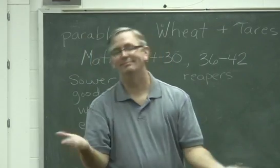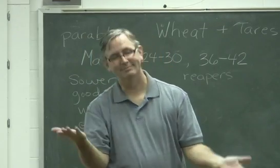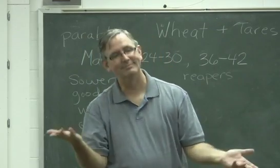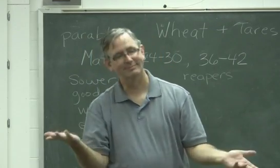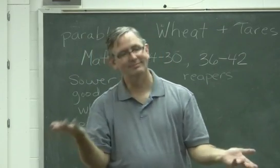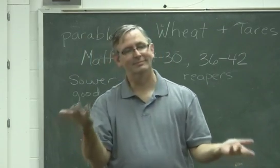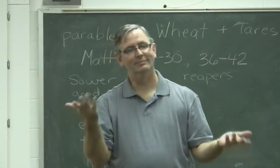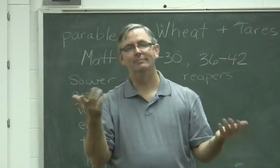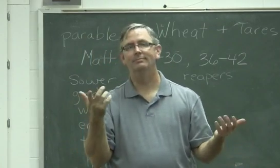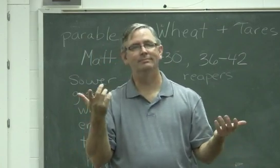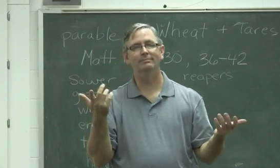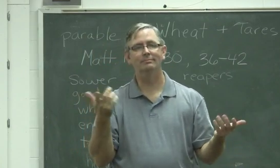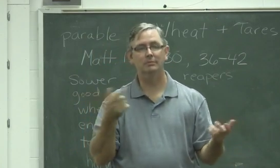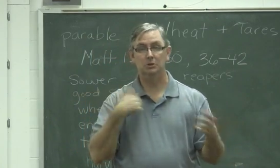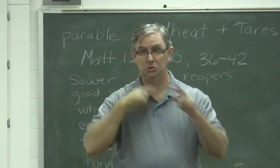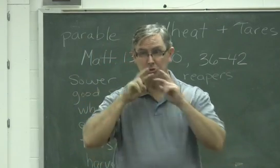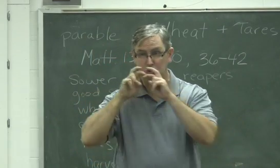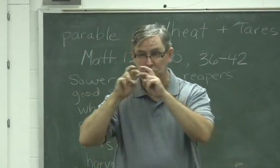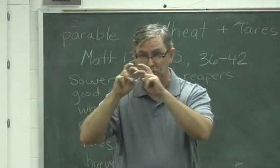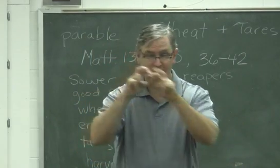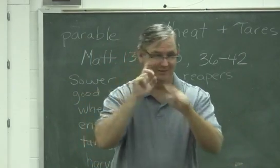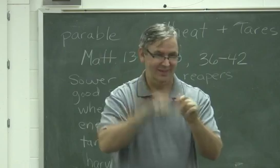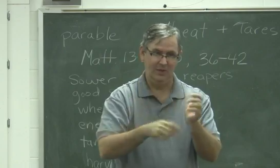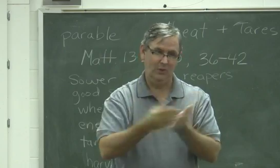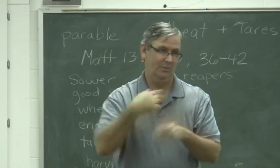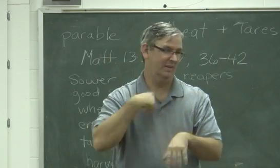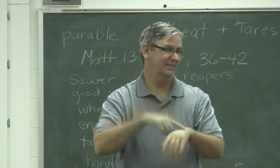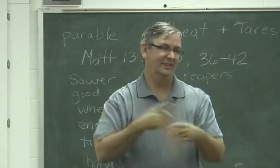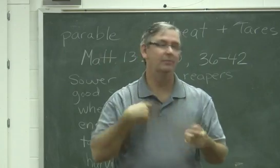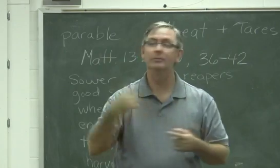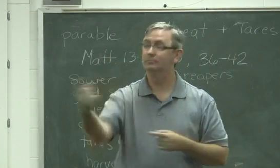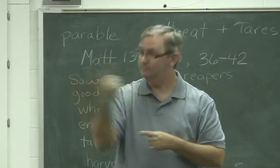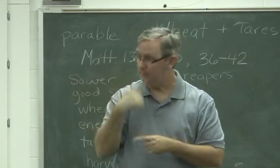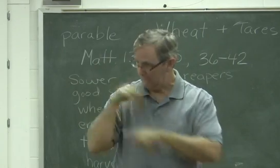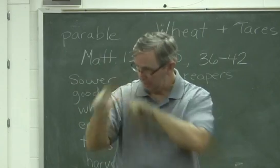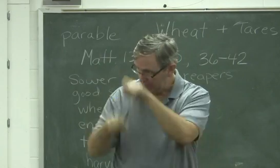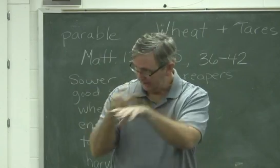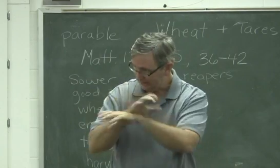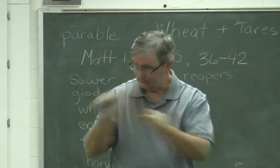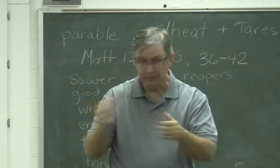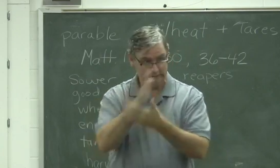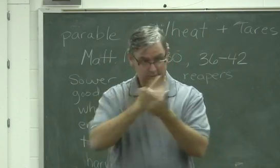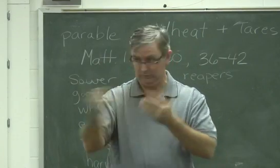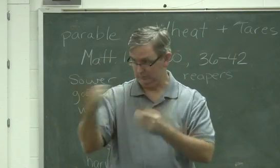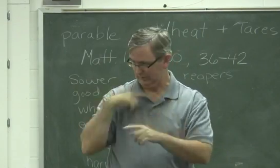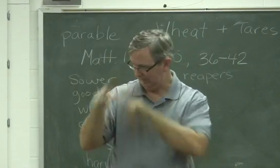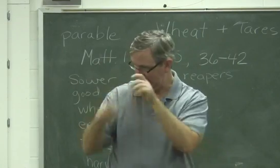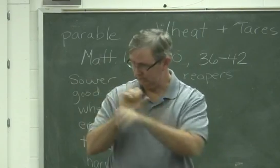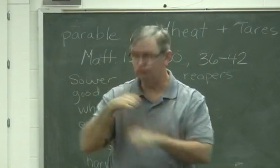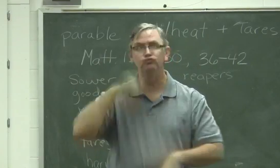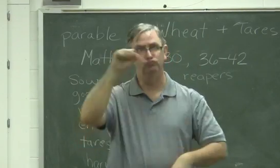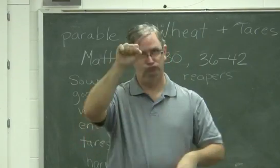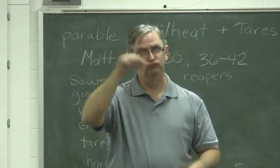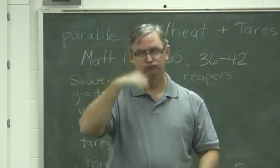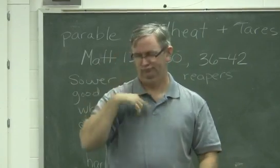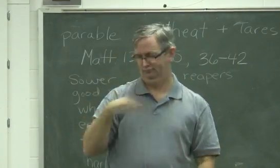In this story, the parable, we should be careful. This teaches us that we should be careful who is saved and who's not. We